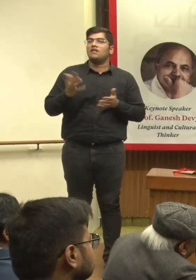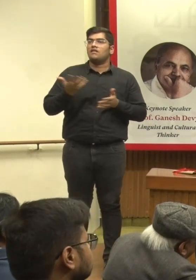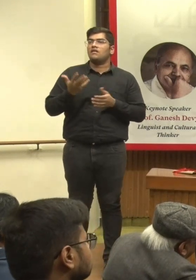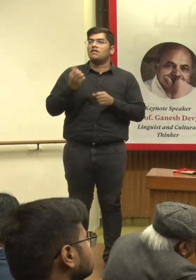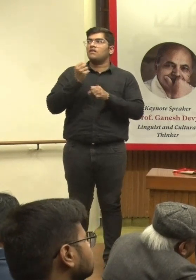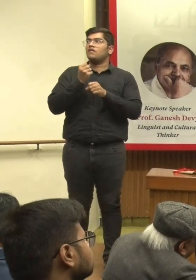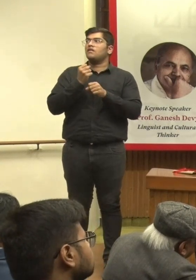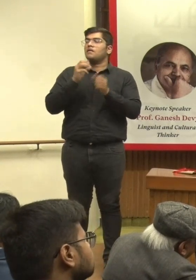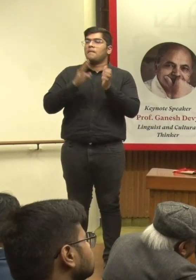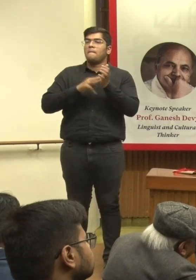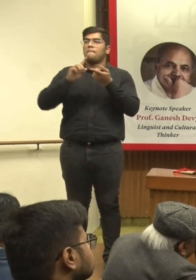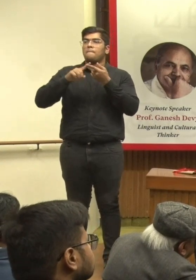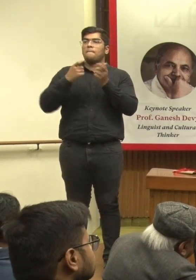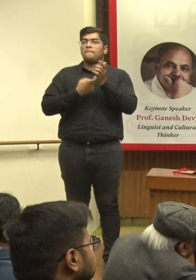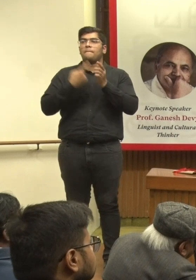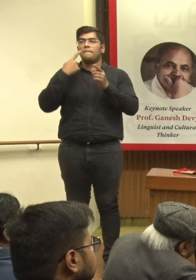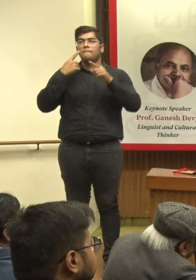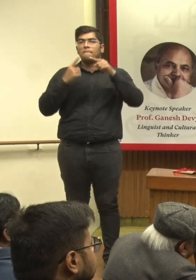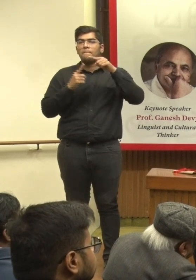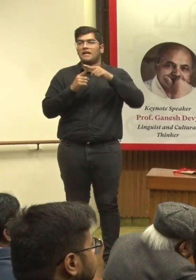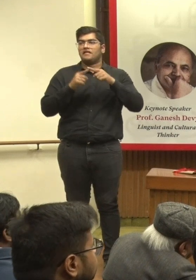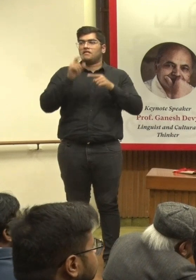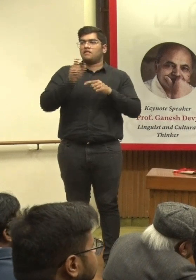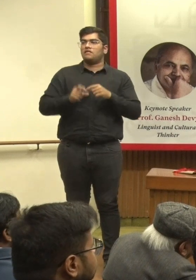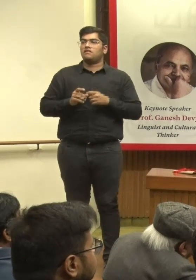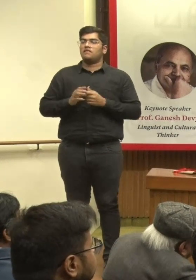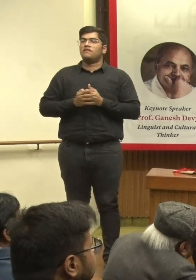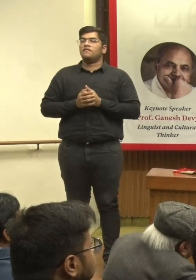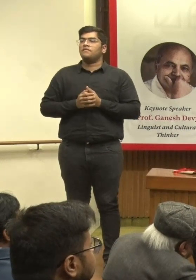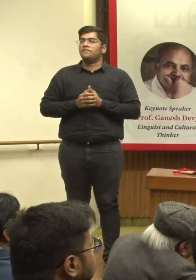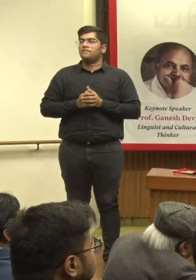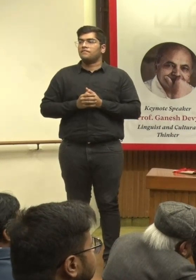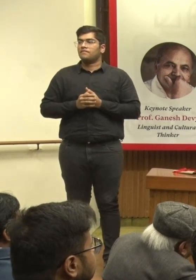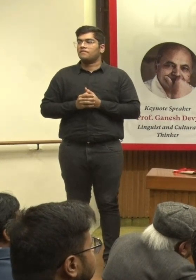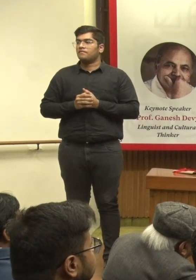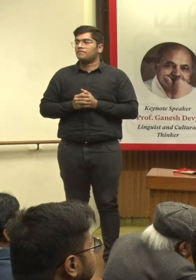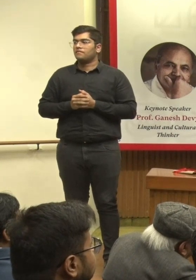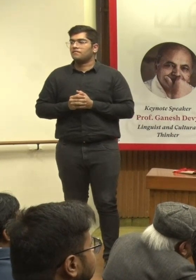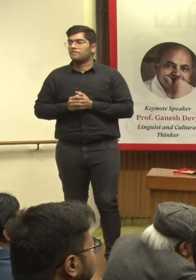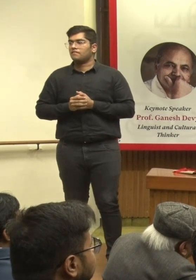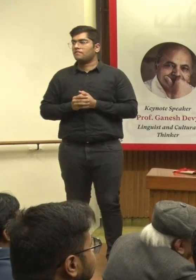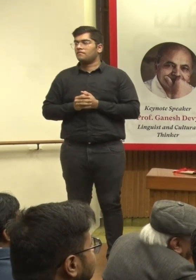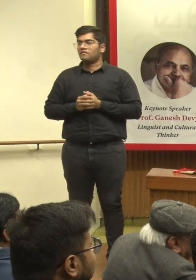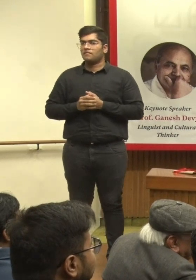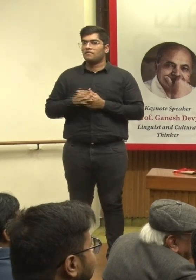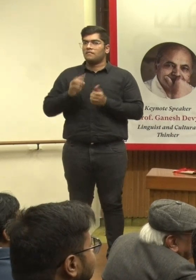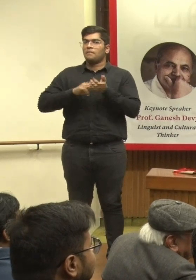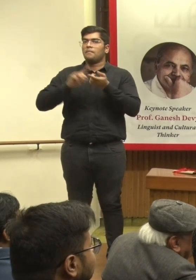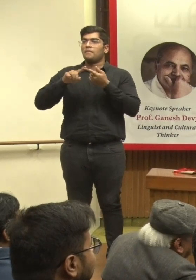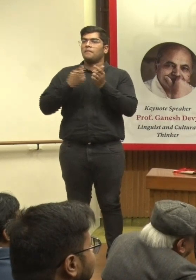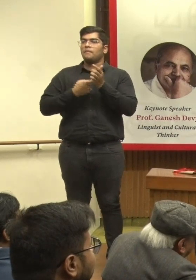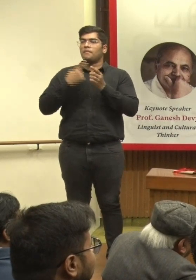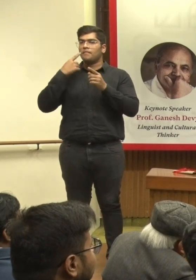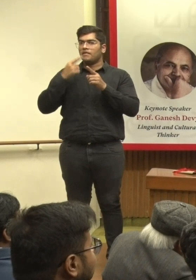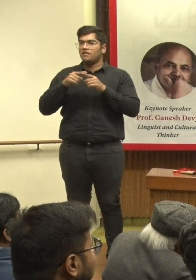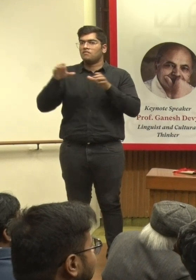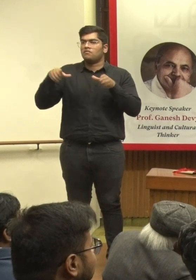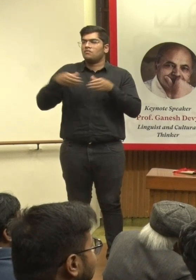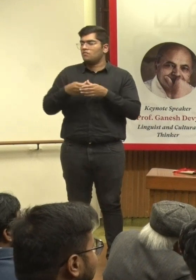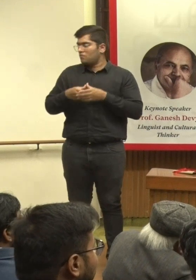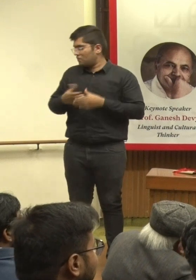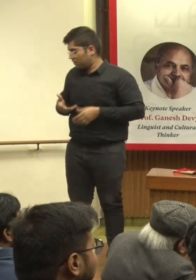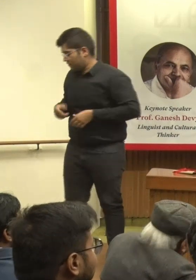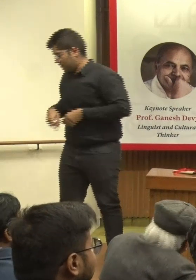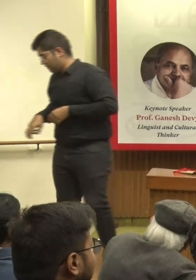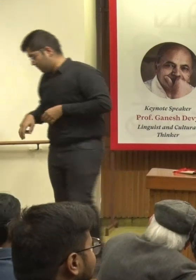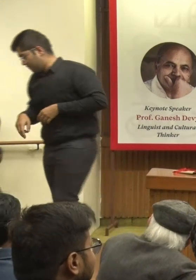merit. Merit is a spiritual and metaphysical word. Merit is accrued by collection of